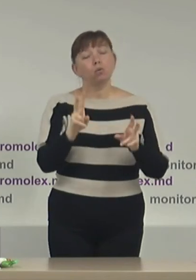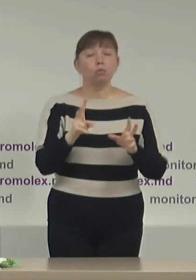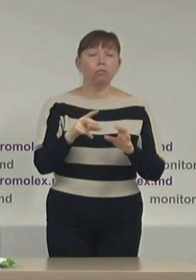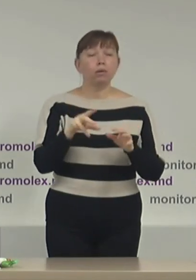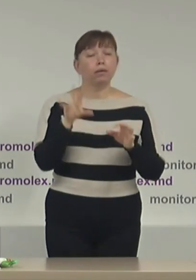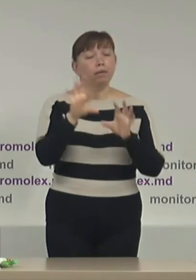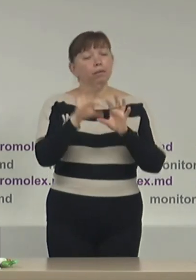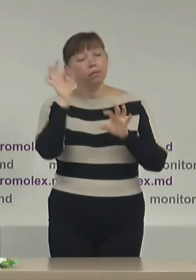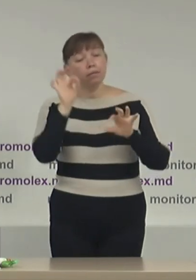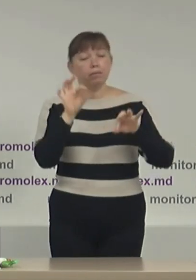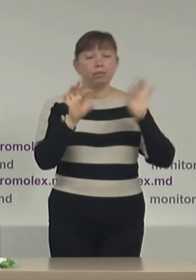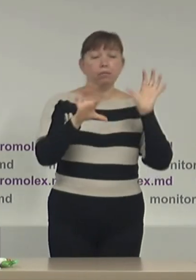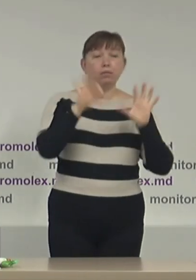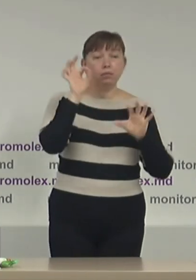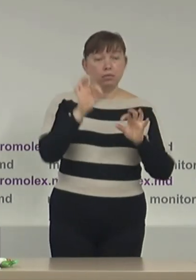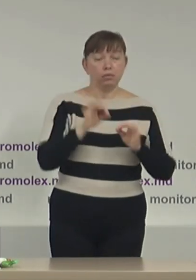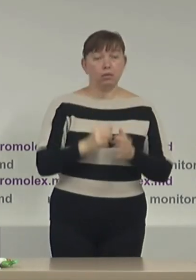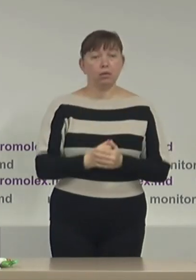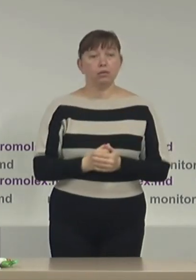as